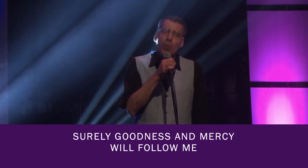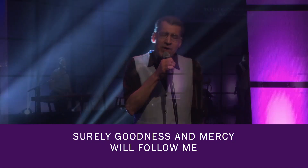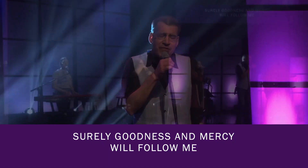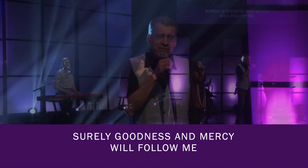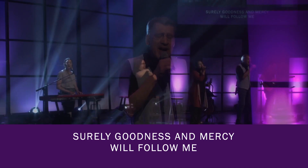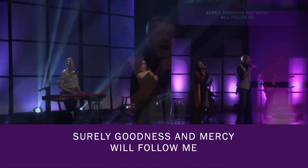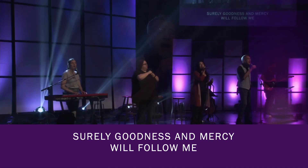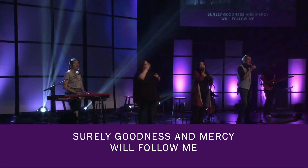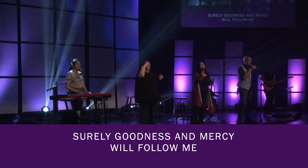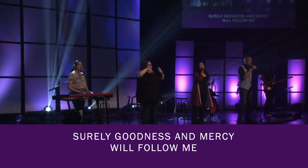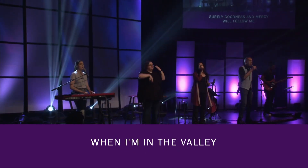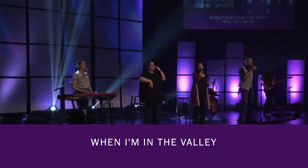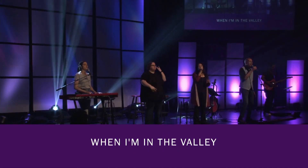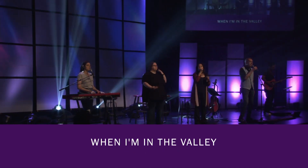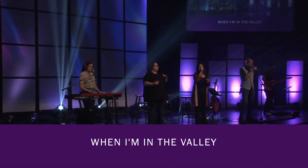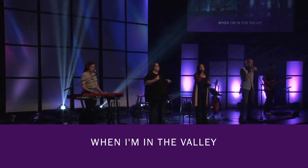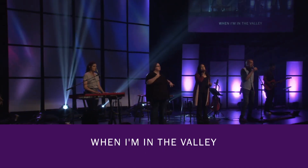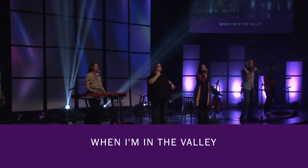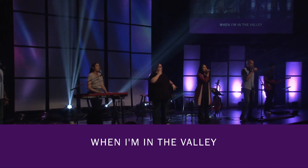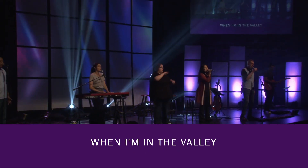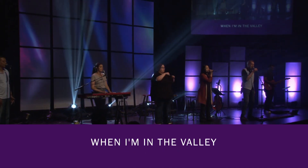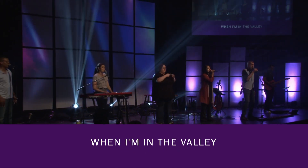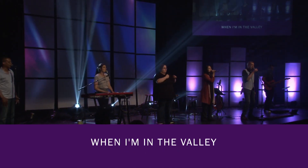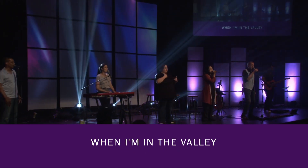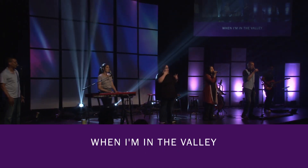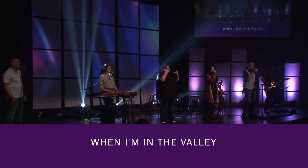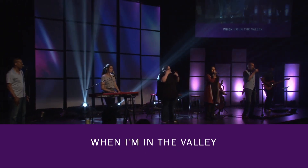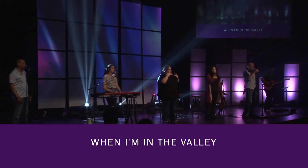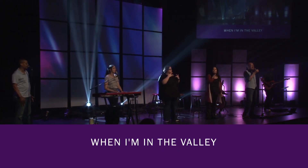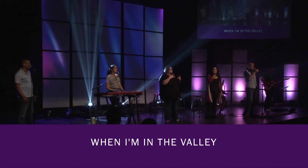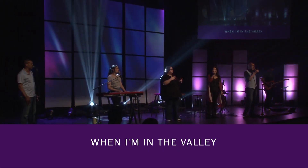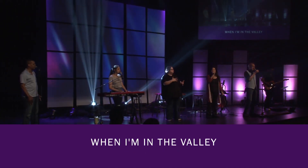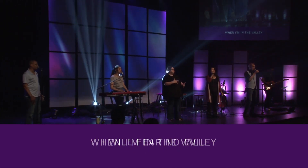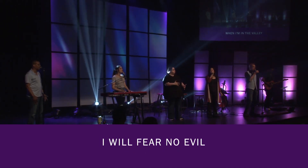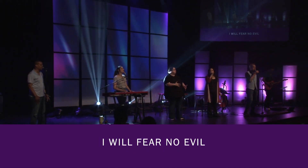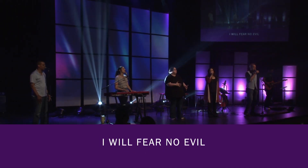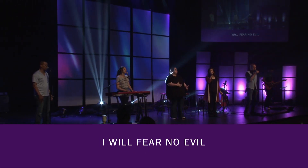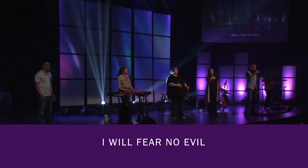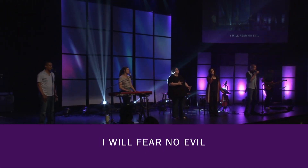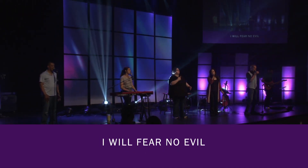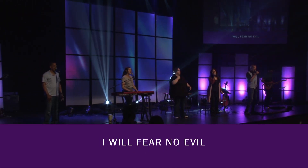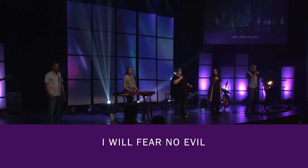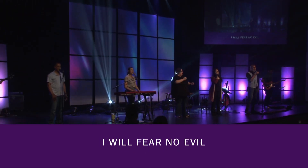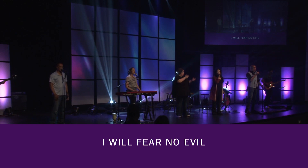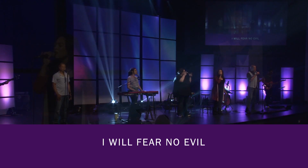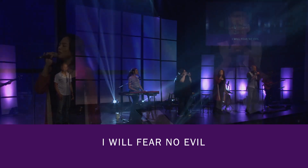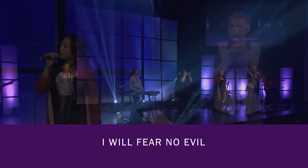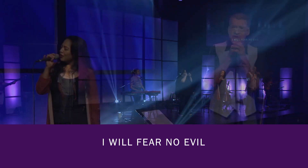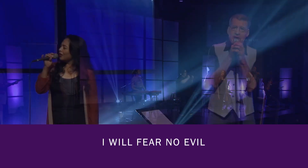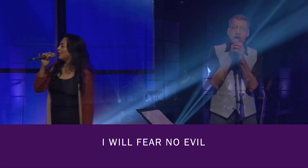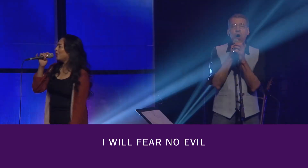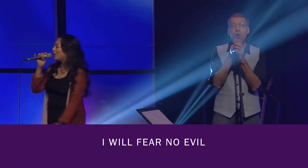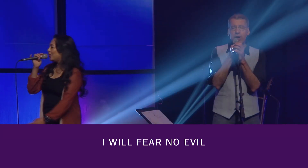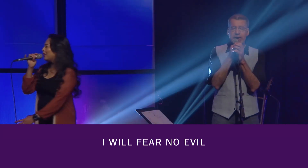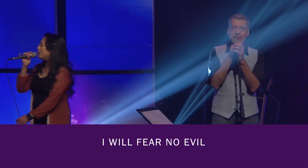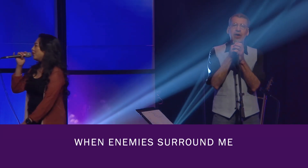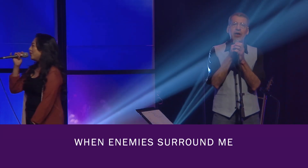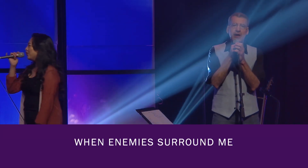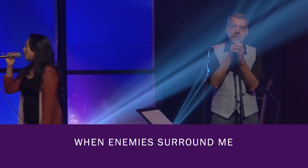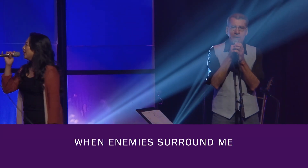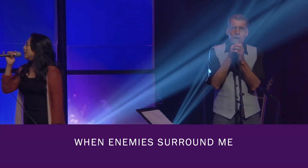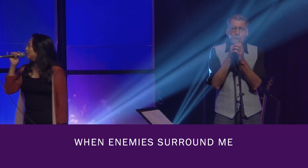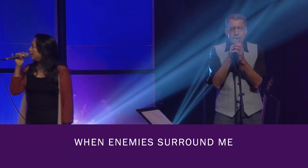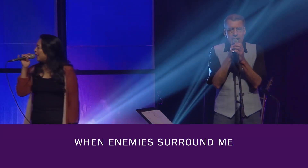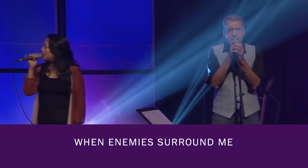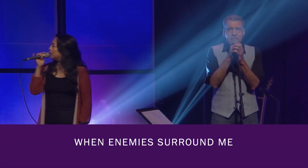mercy will follow me. When I'm in the valley, I will fear no